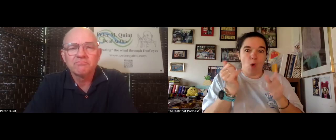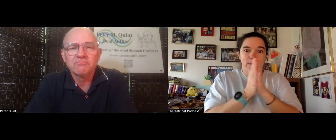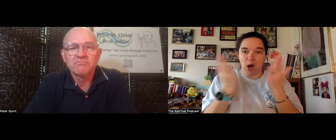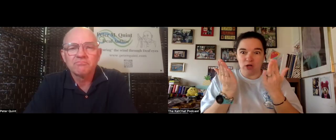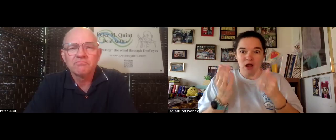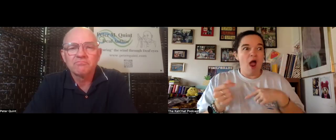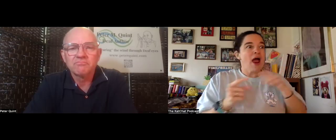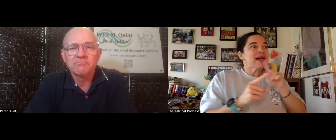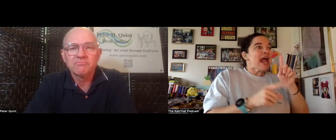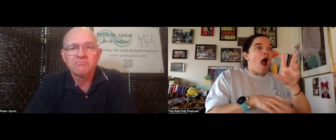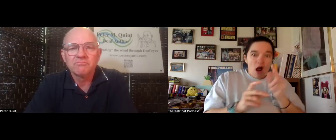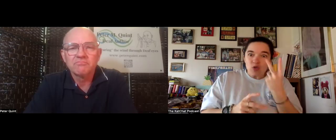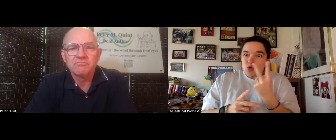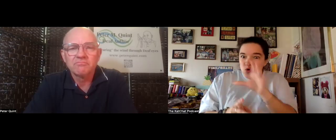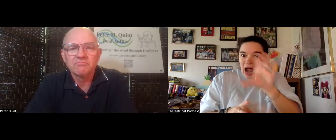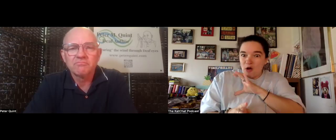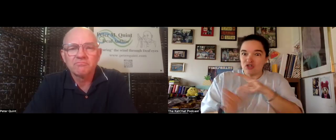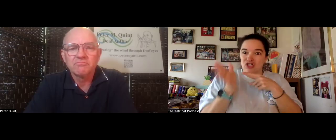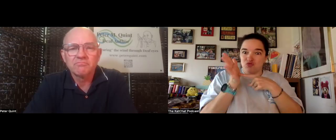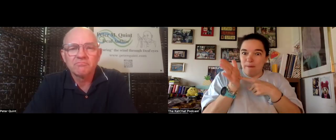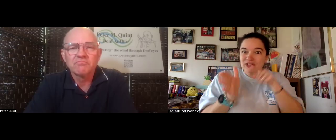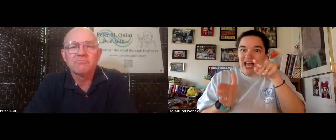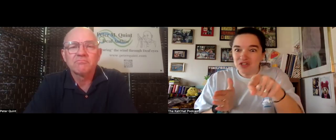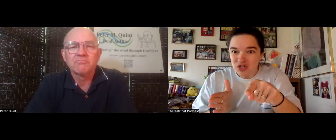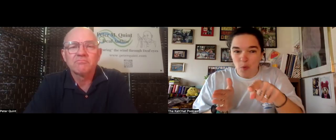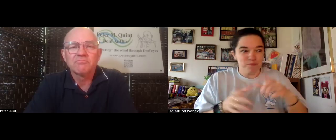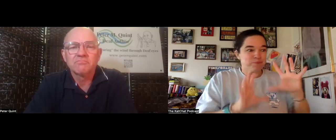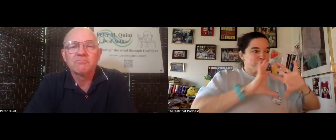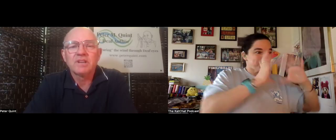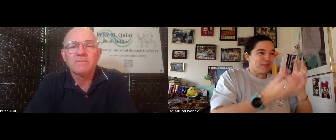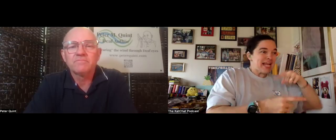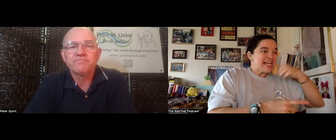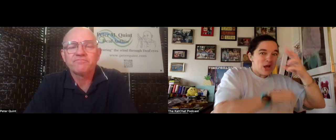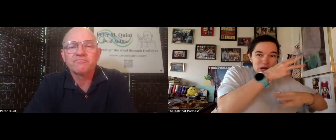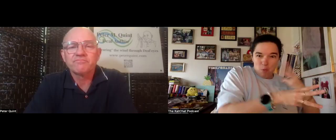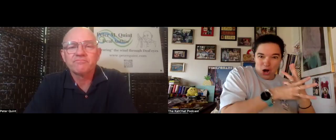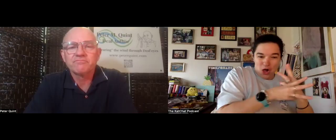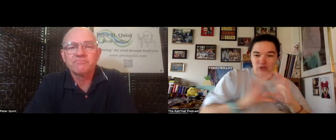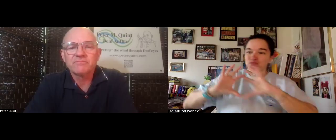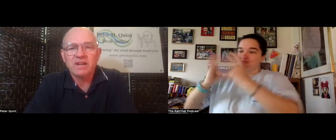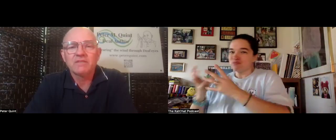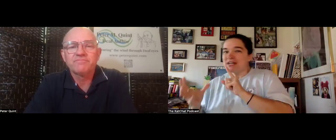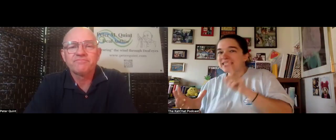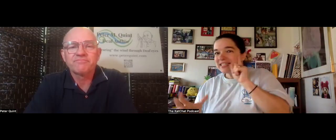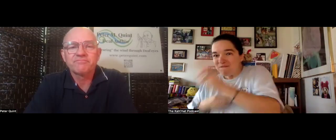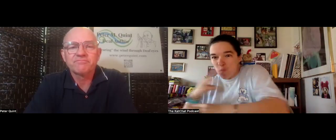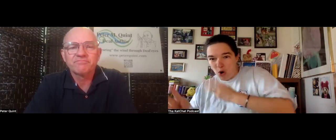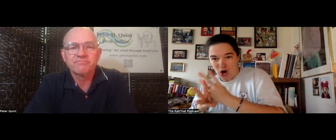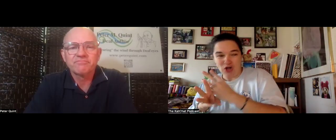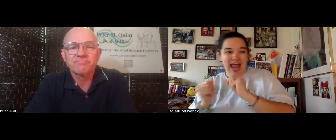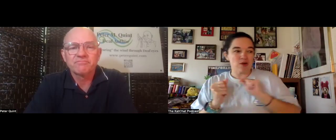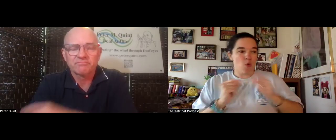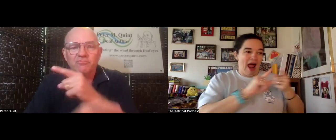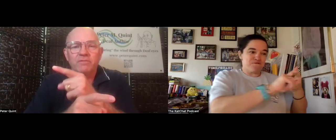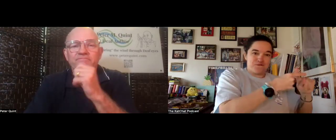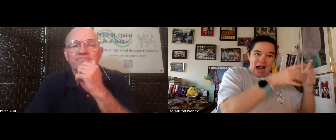about those books. Two characters represent you. Yeah. Healy world, Yeah. that